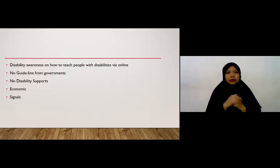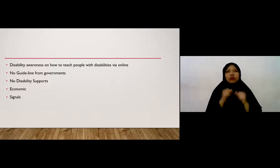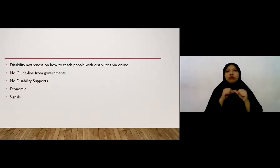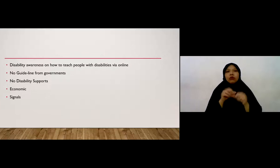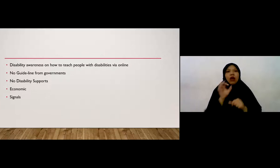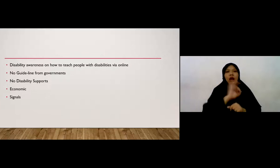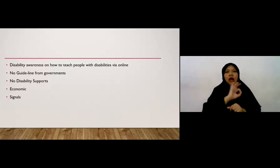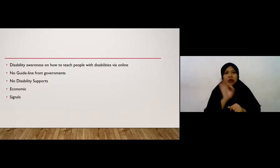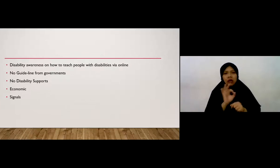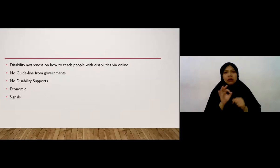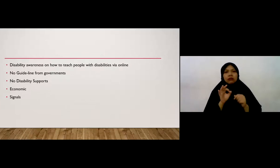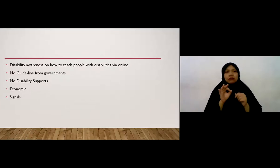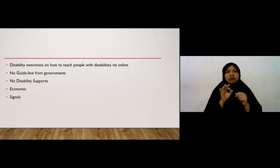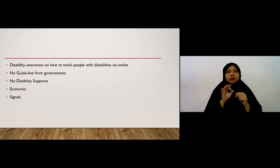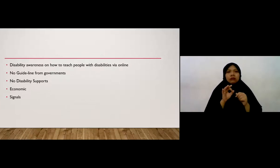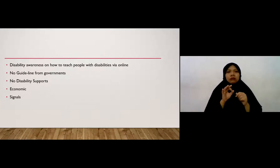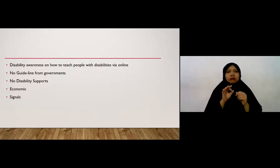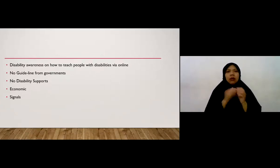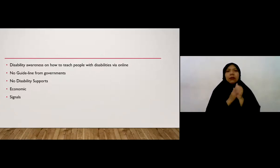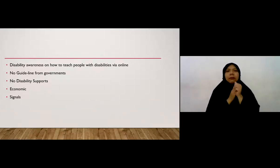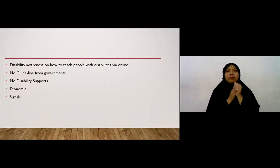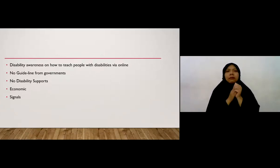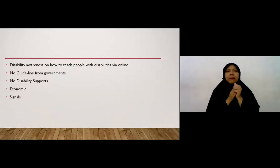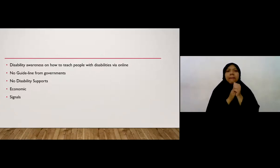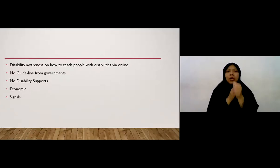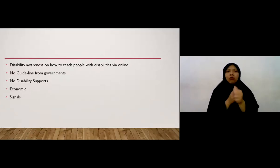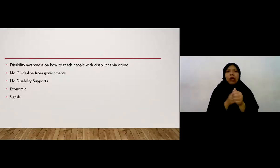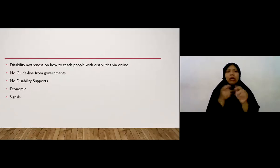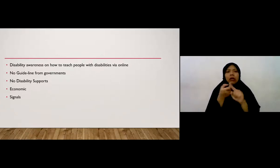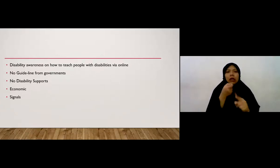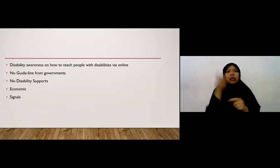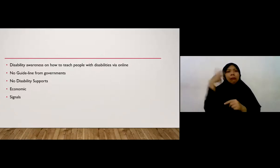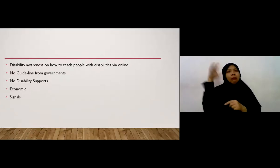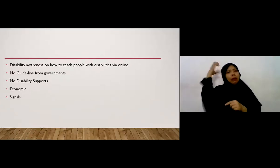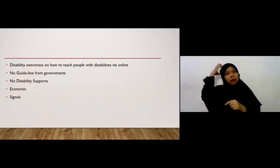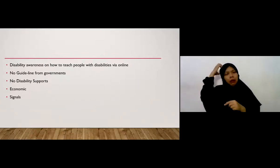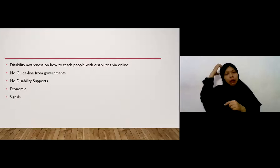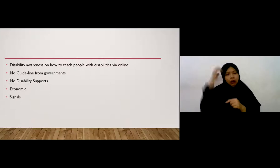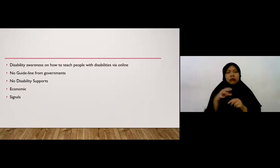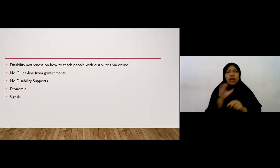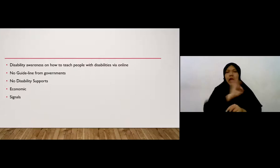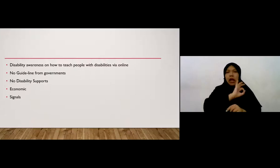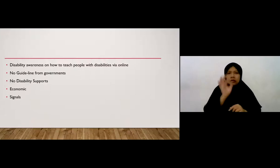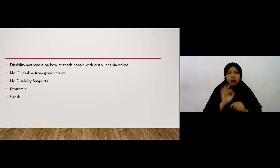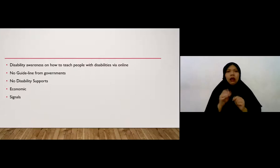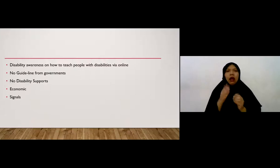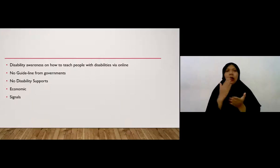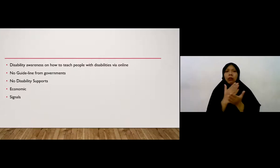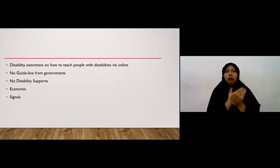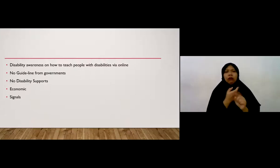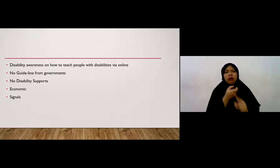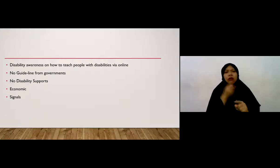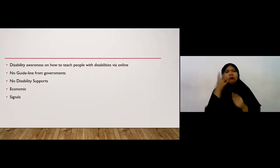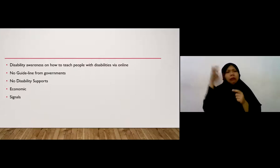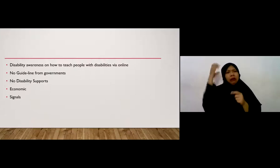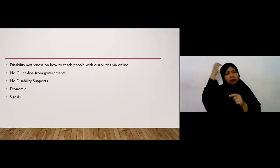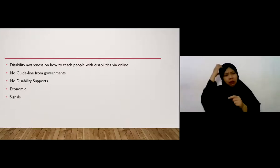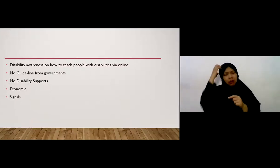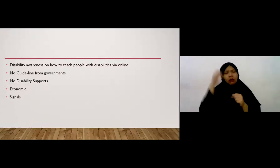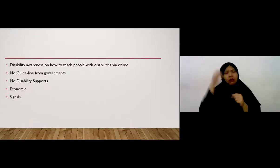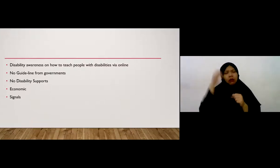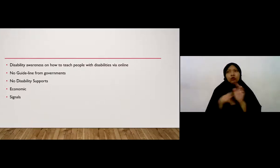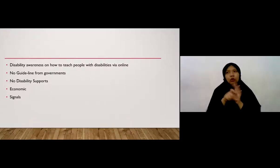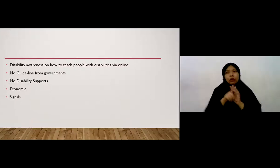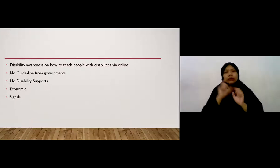didn't provide and also didn't launch, and they don't have a standard on how to teach online for students